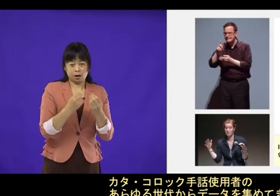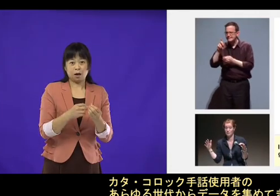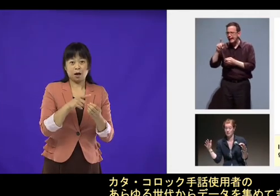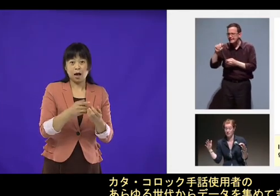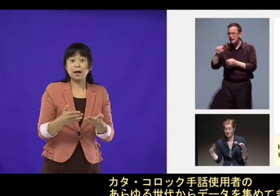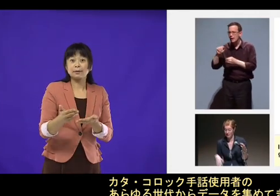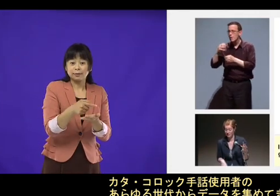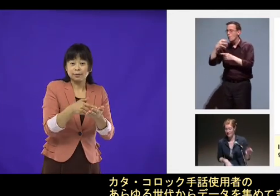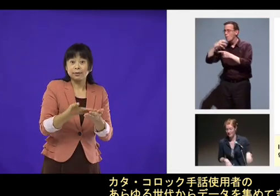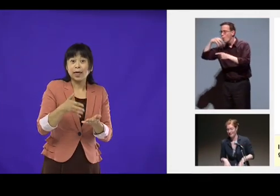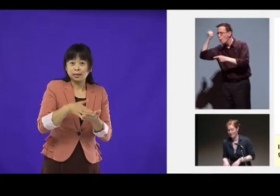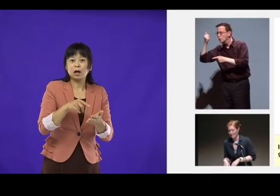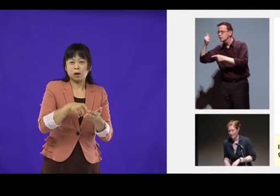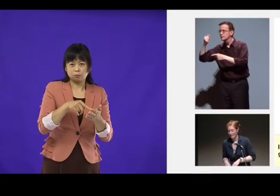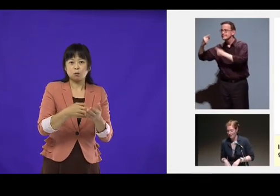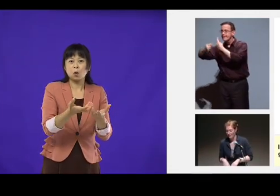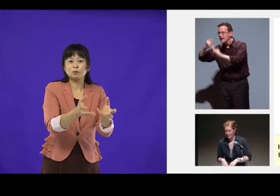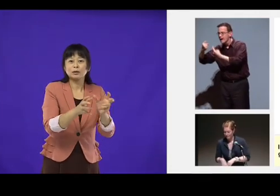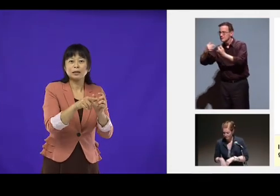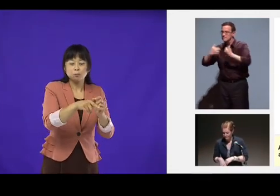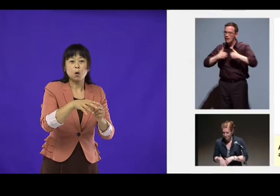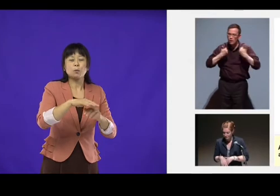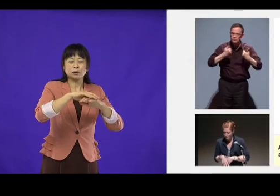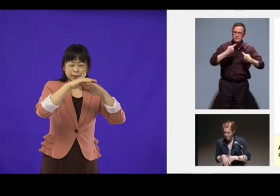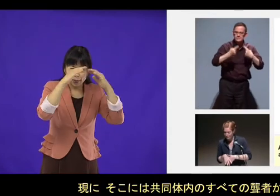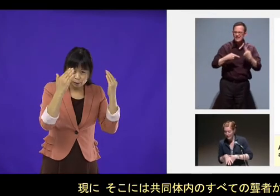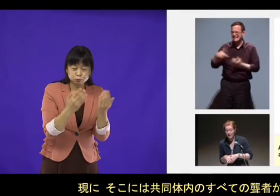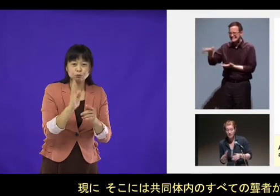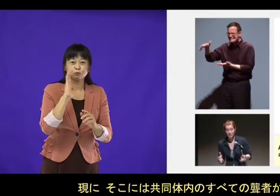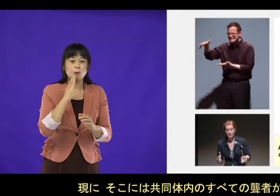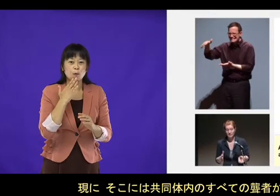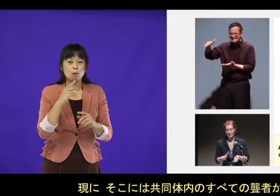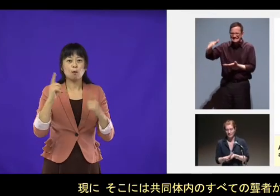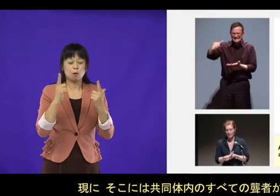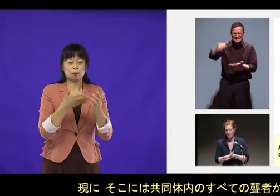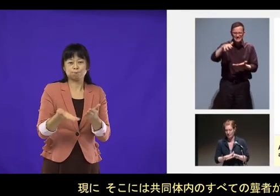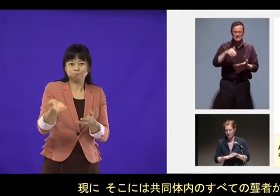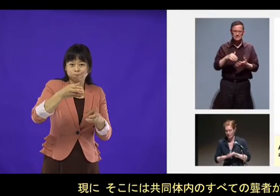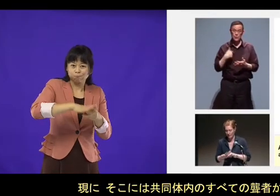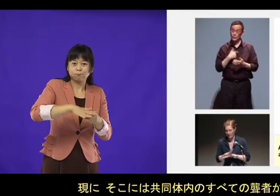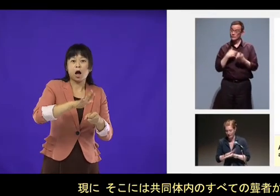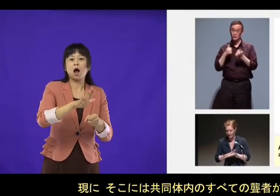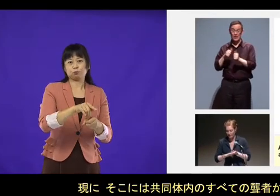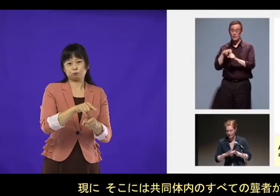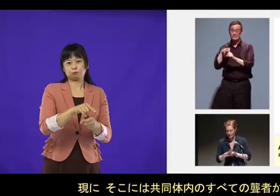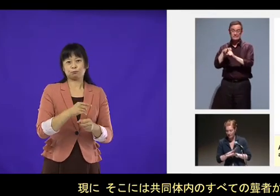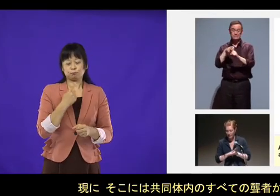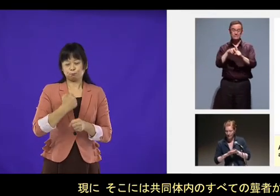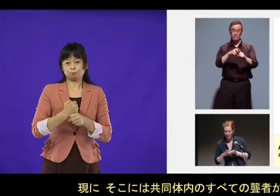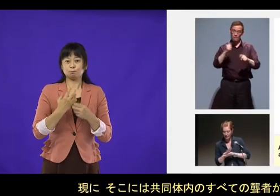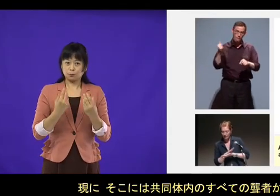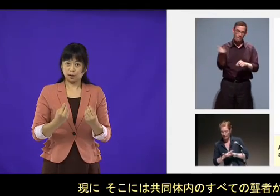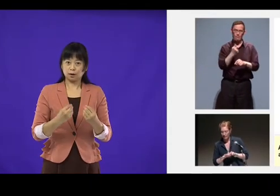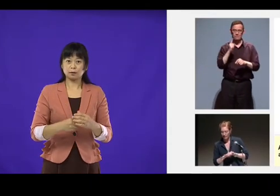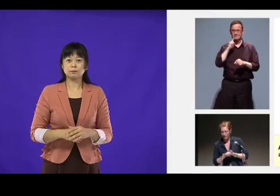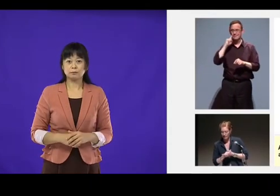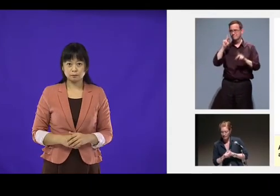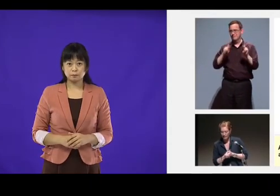generations of Katakalok signers. And actually all the deaf people in the community are in there.